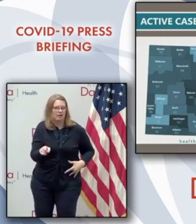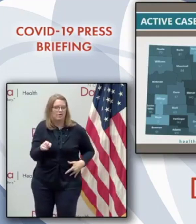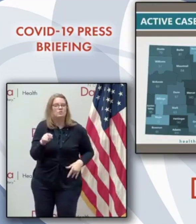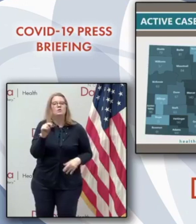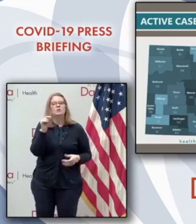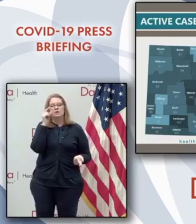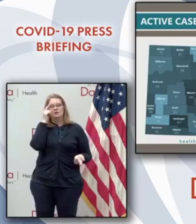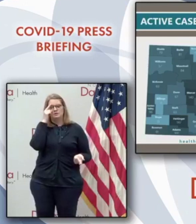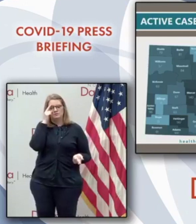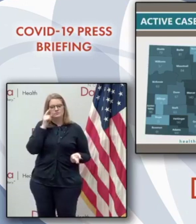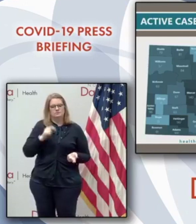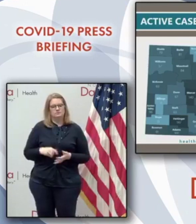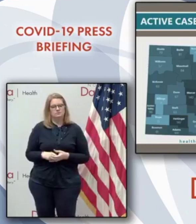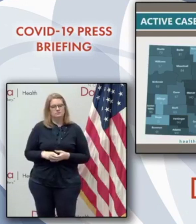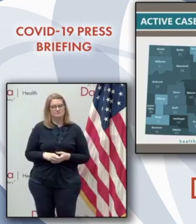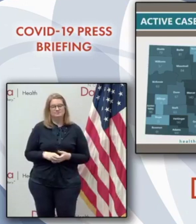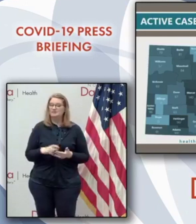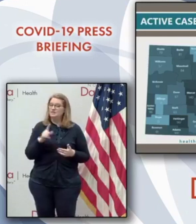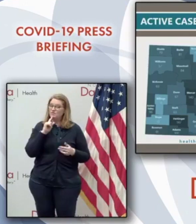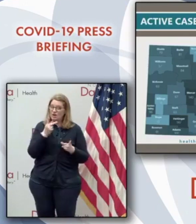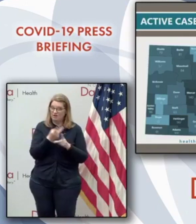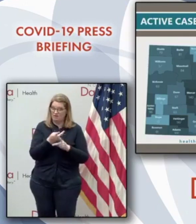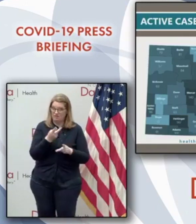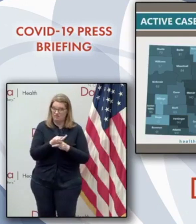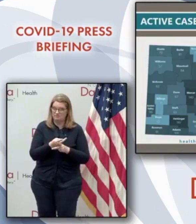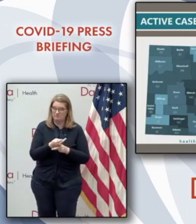to be very cautious not to make the same